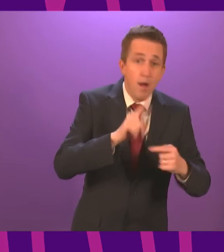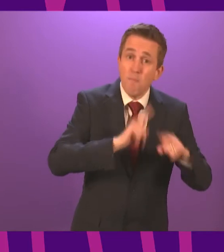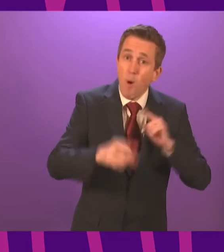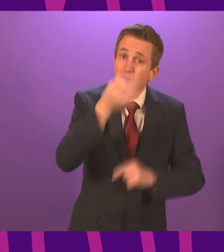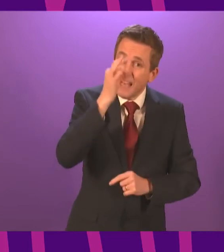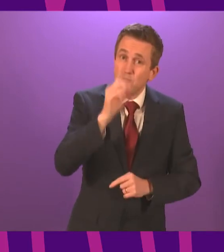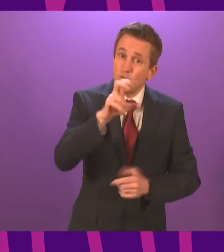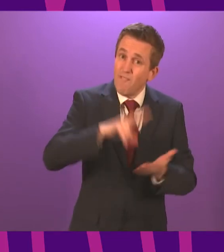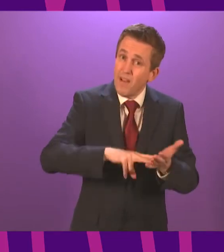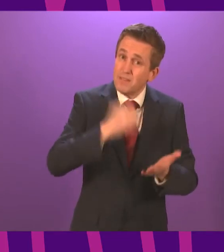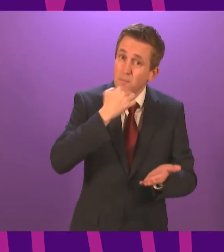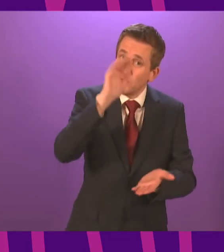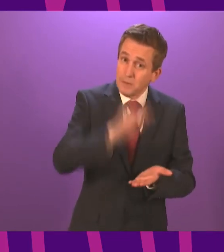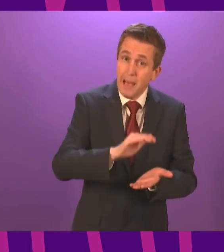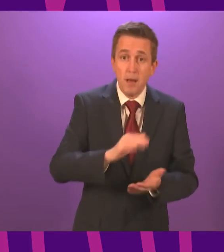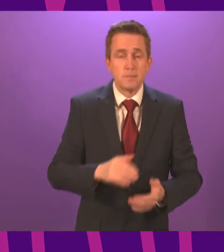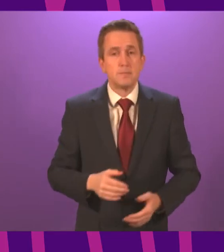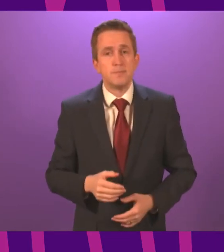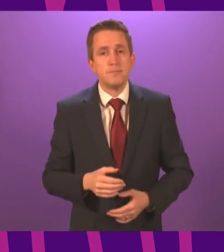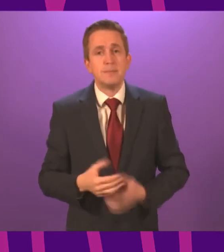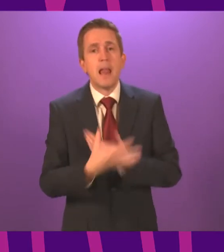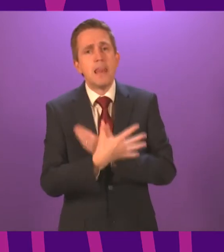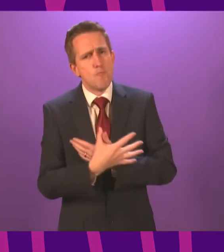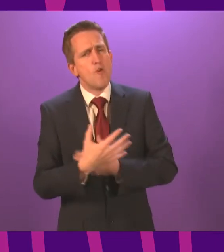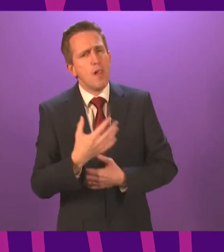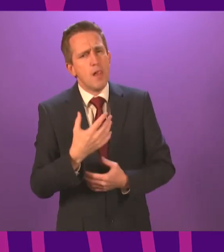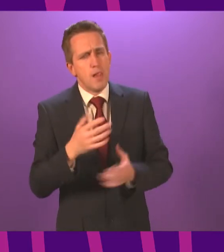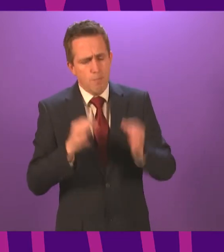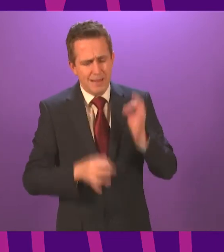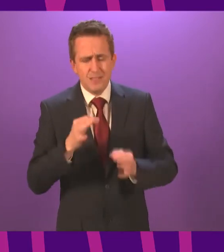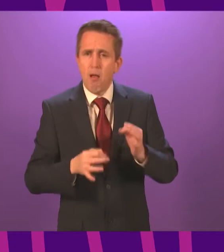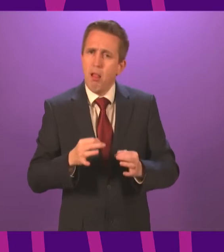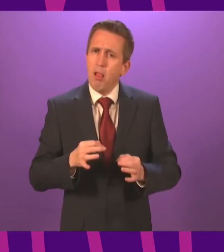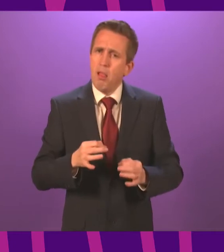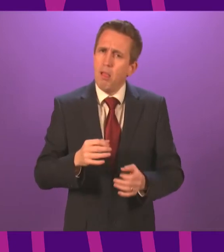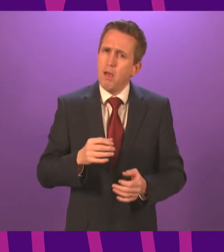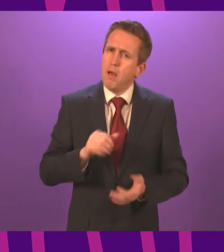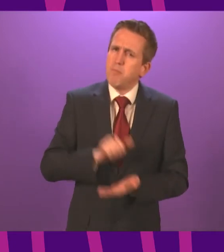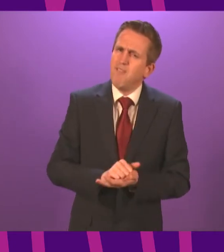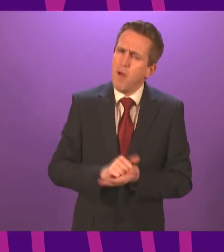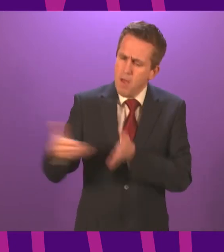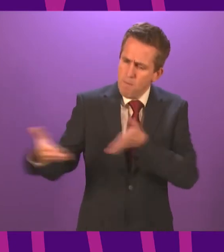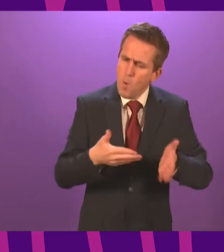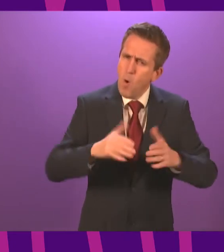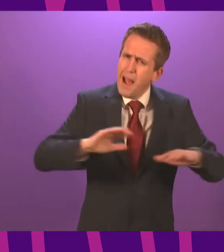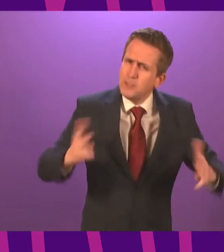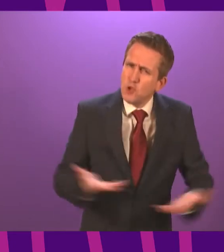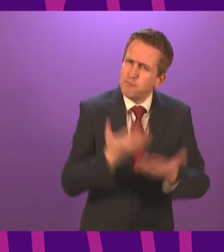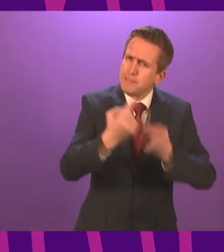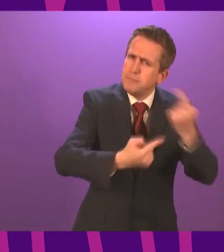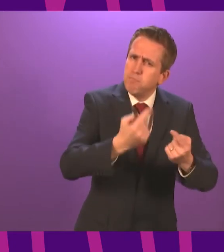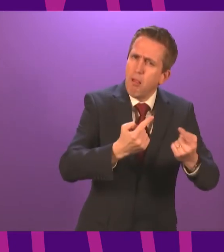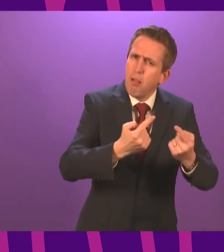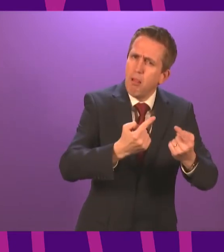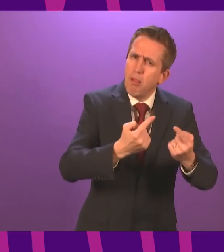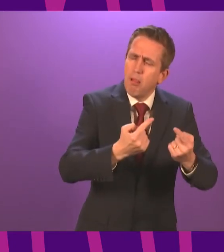councils. Now, as Liberals, we prefer encouragement rather than the heavy hand of the law. The new